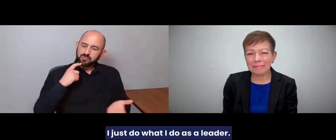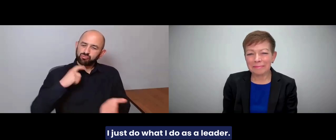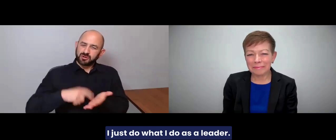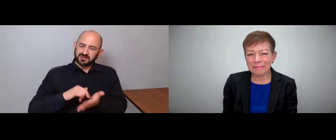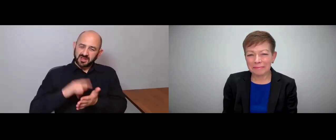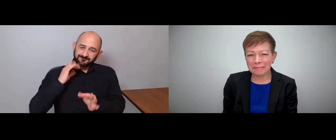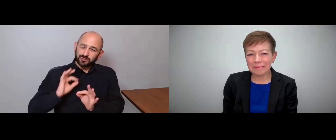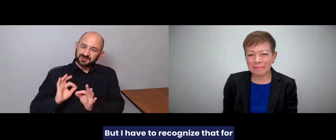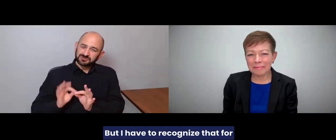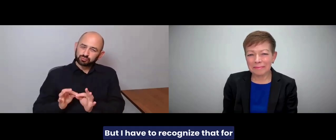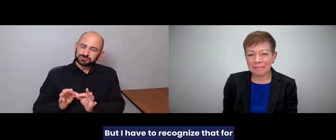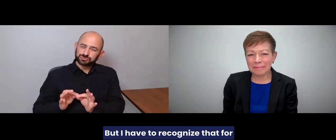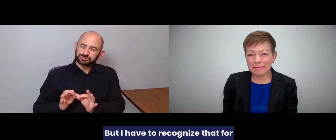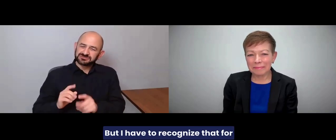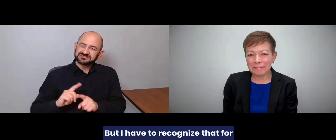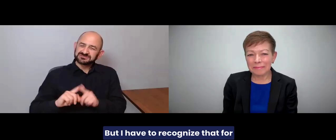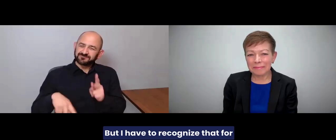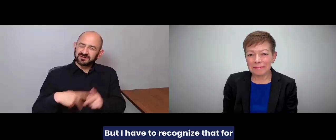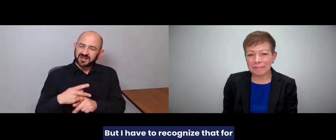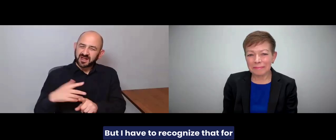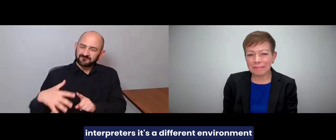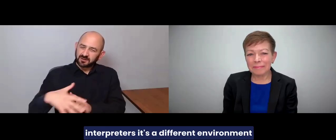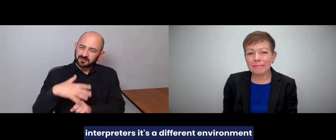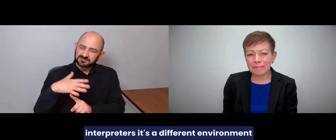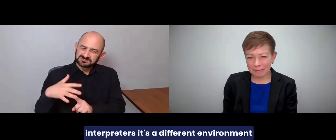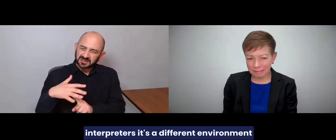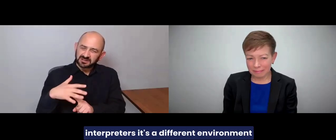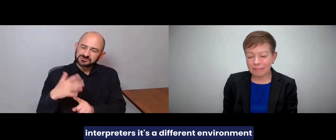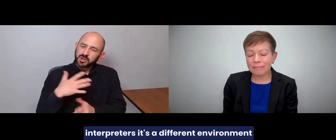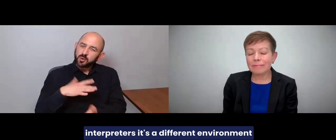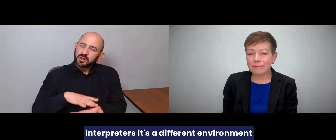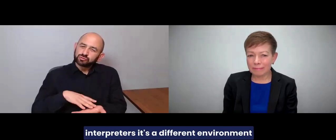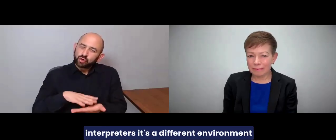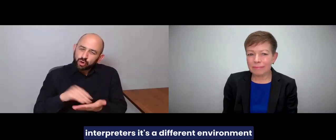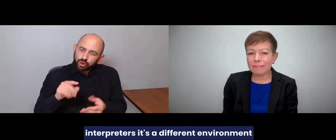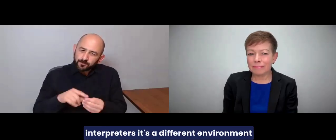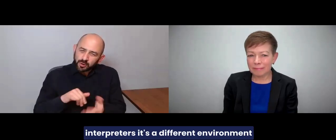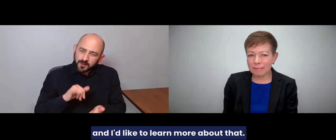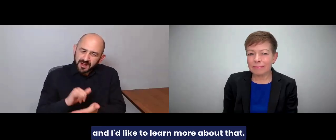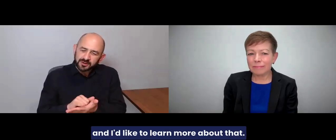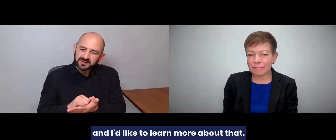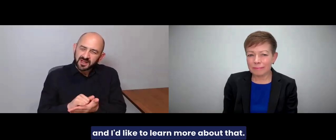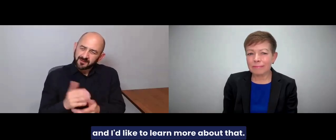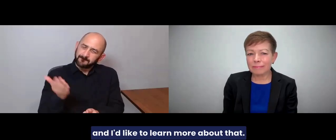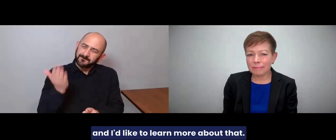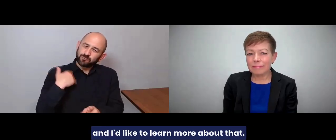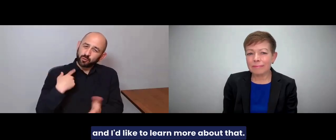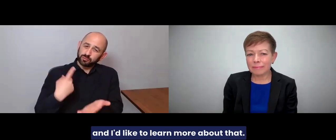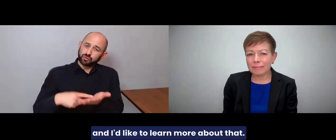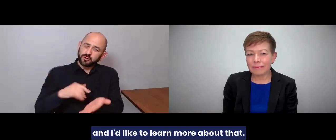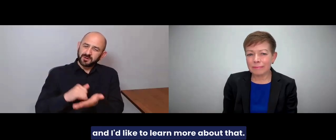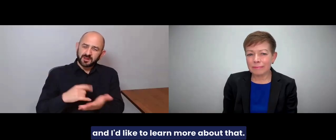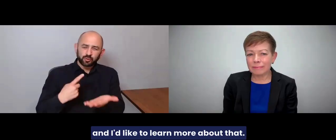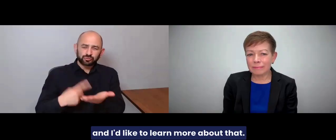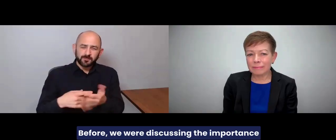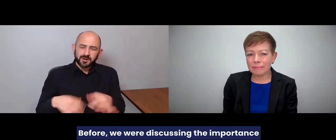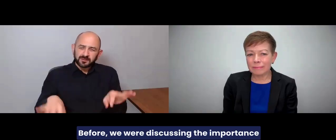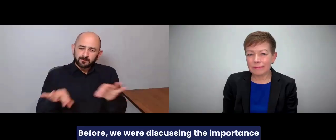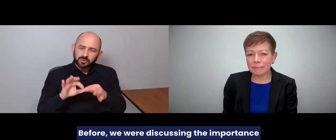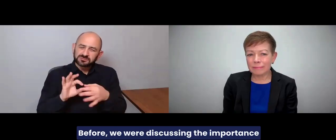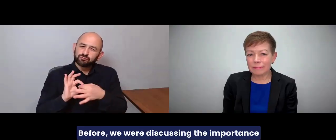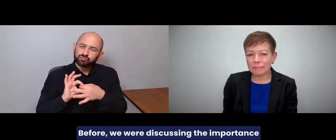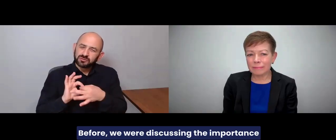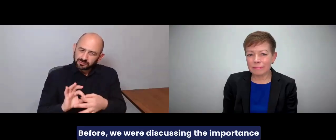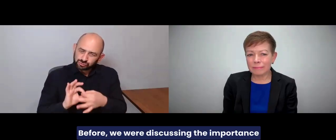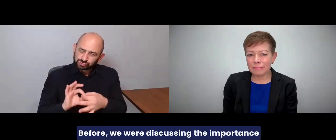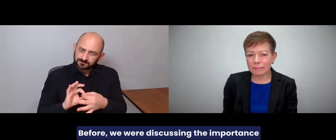do as a leader. But I have to recognize that for interpreters, it's a different environment, and I'd like to learn more about that. Before,